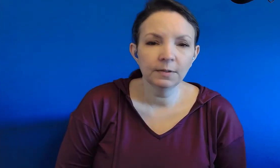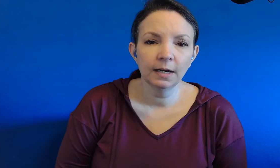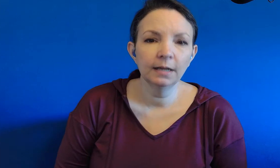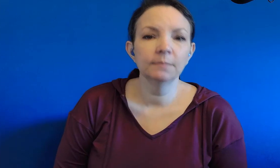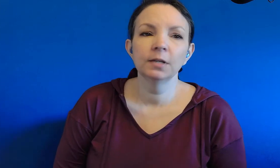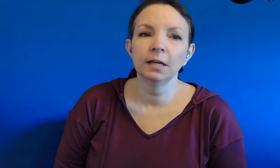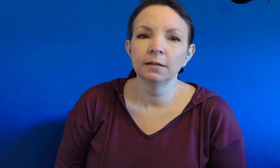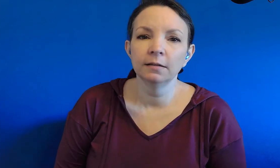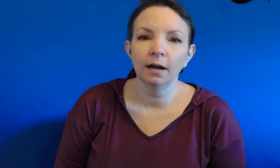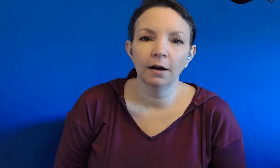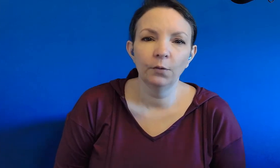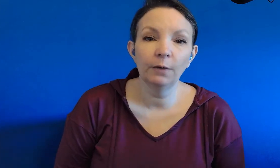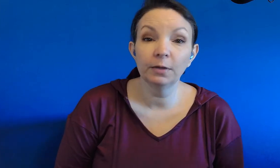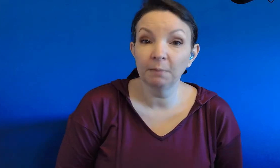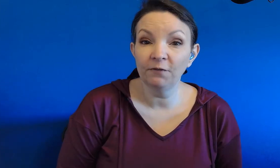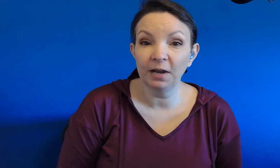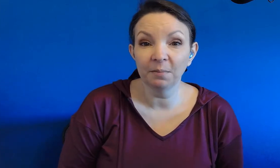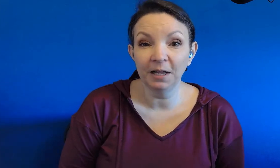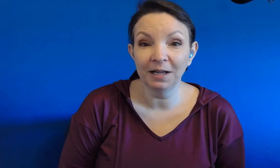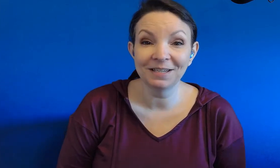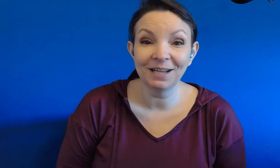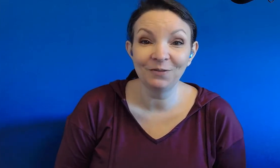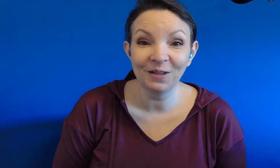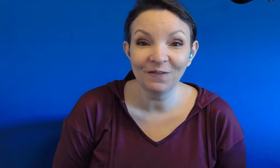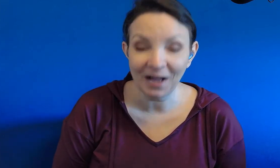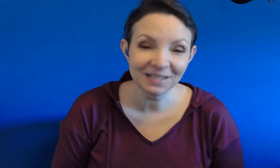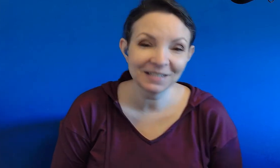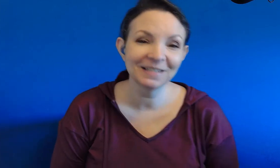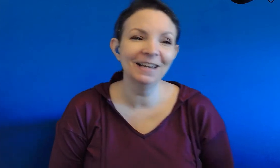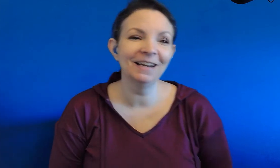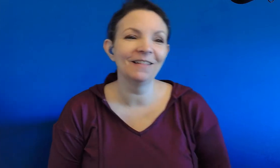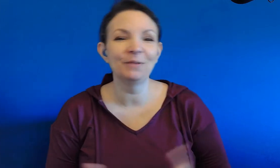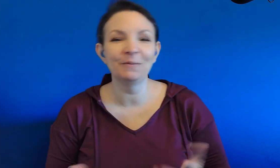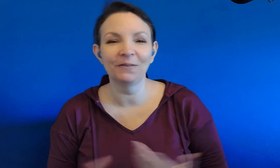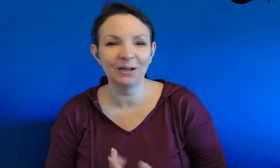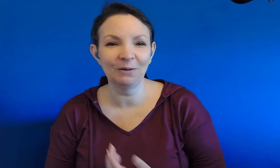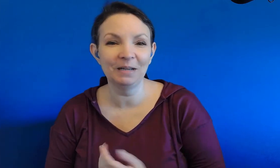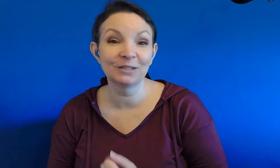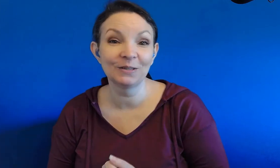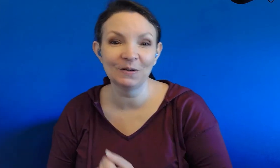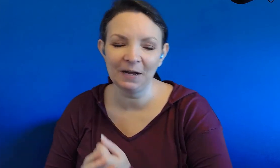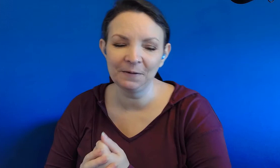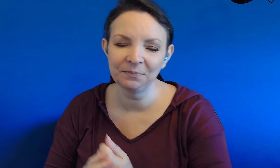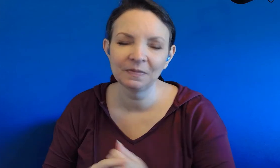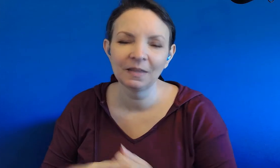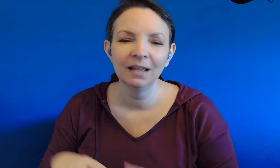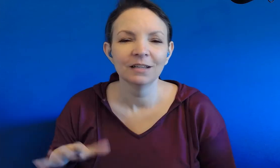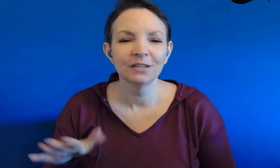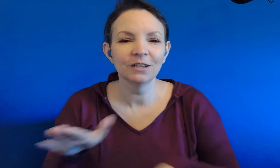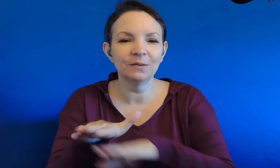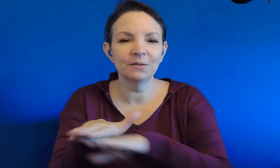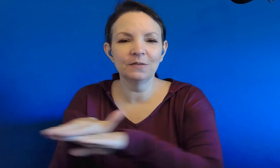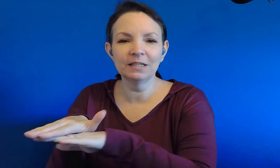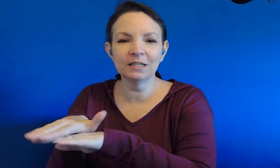Sometimes when I'm with my family, I sign really fast. And a lot of people have to tell me to slow down. So this is